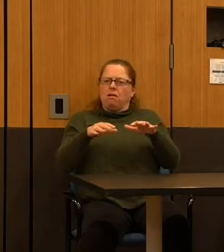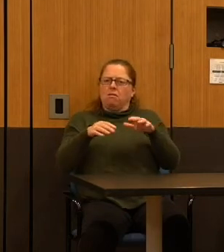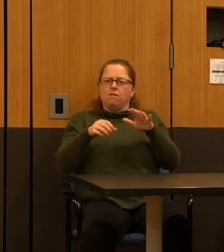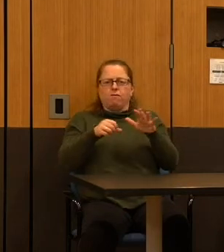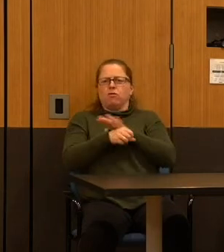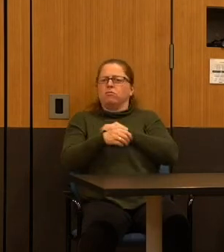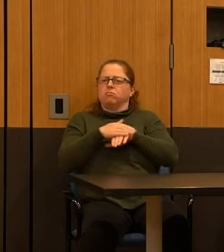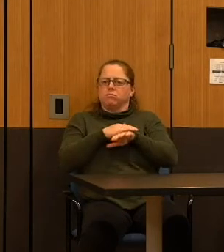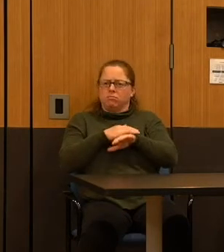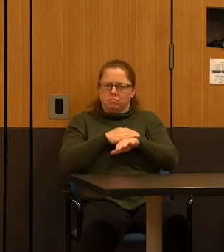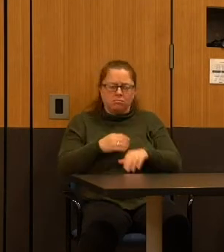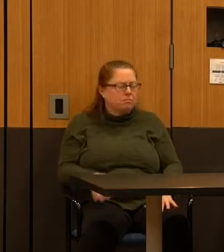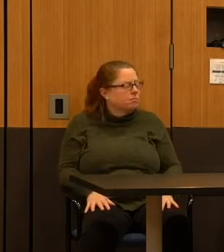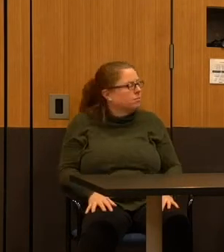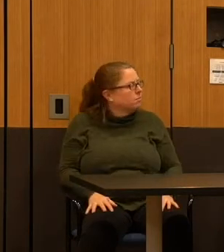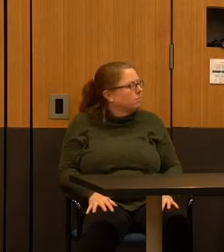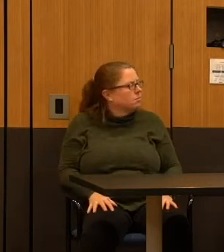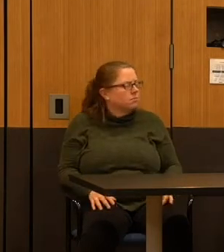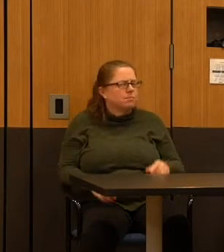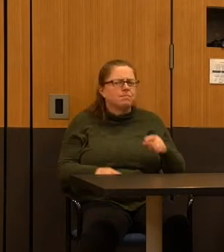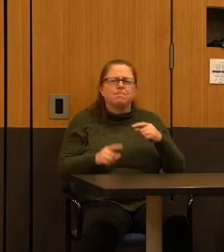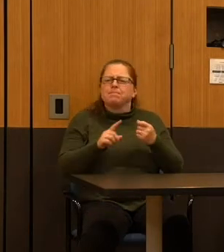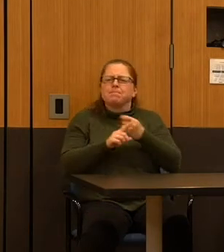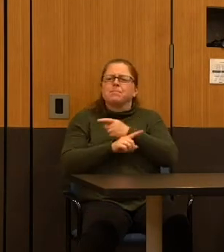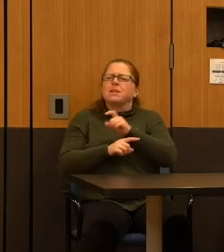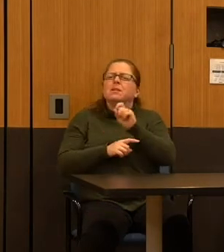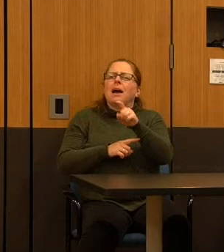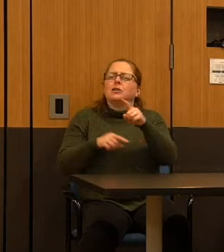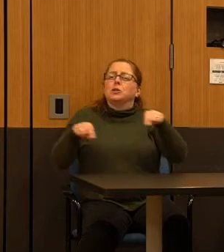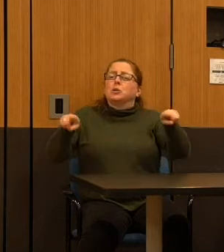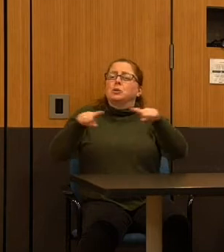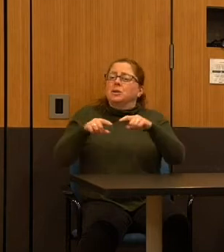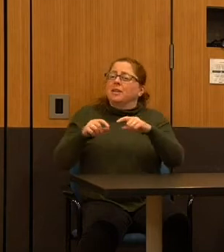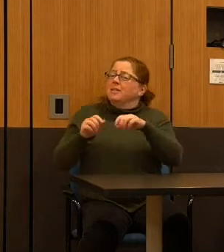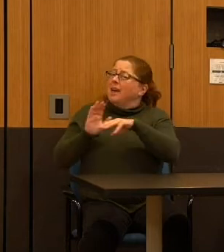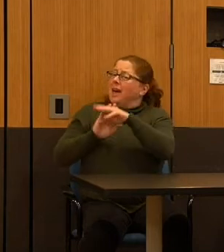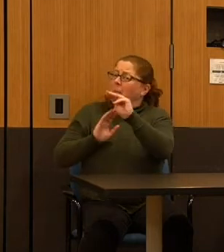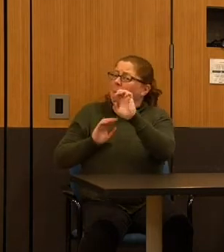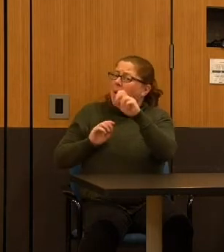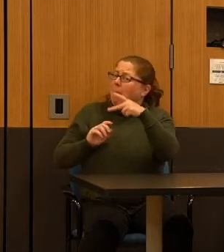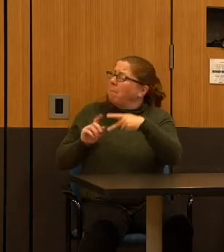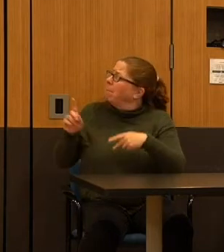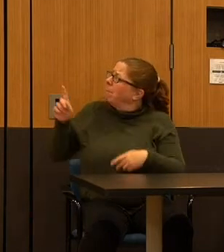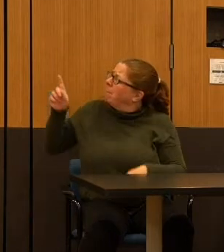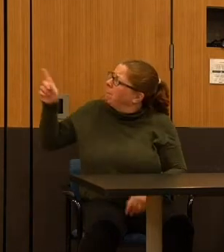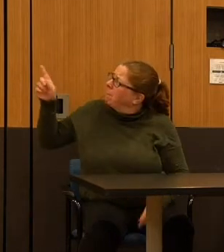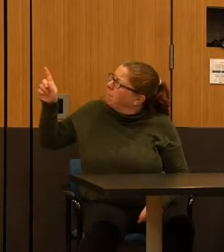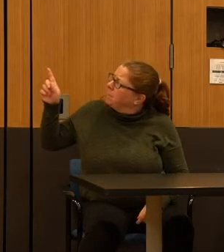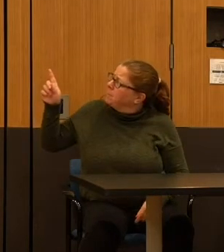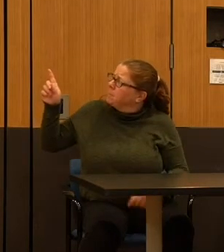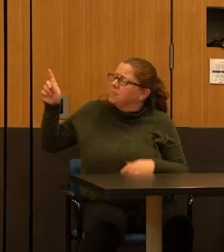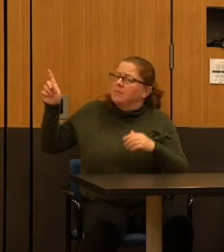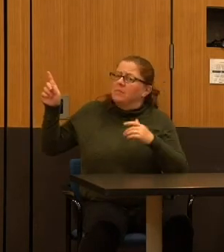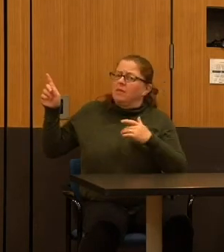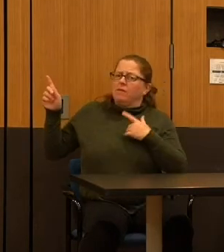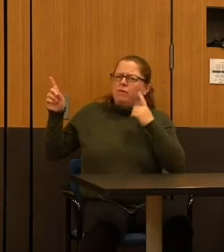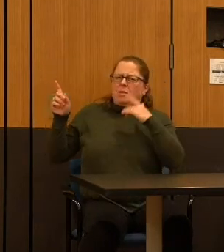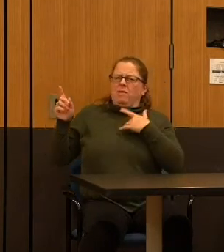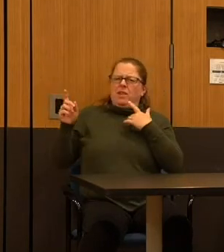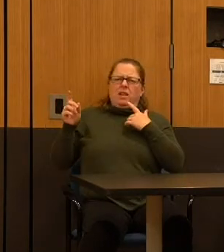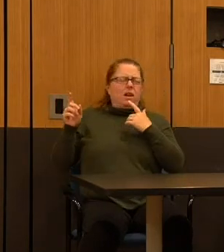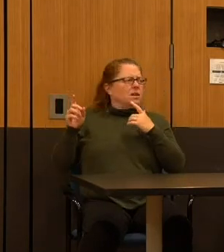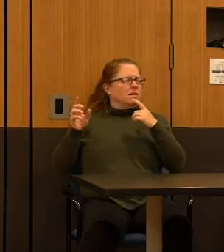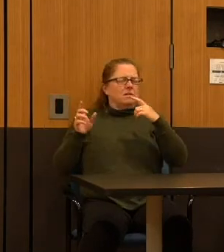now, one question I was gonna ask you all, I always, the map in the resolution is what seems to me to be to the side. So